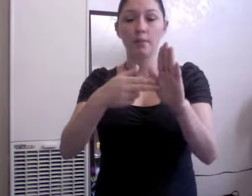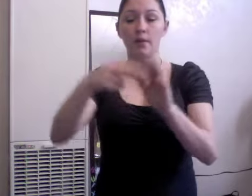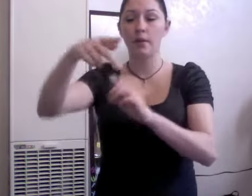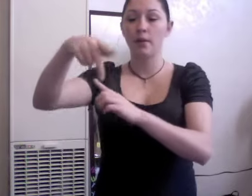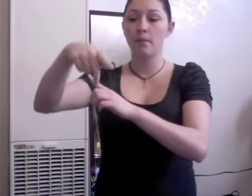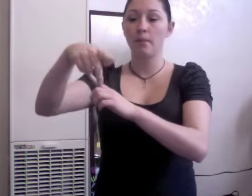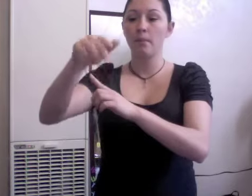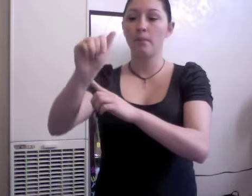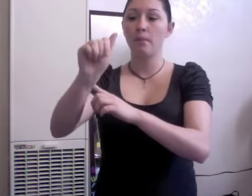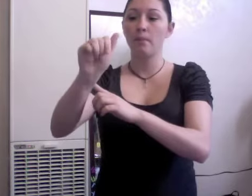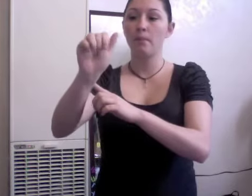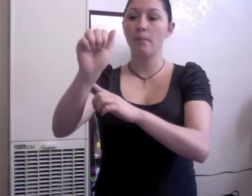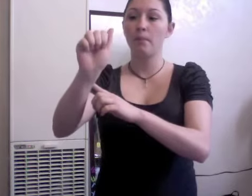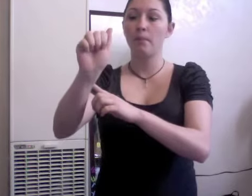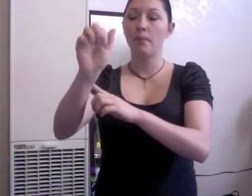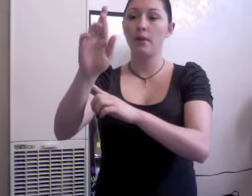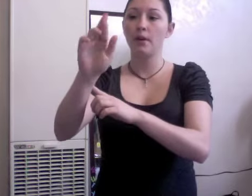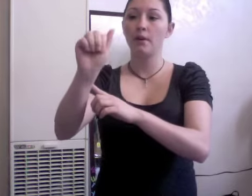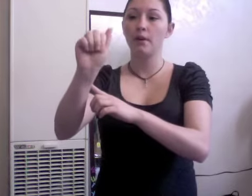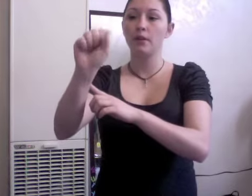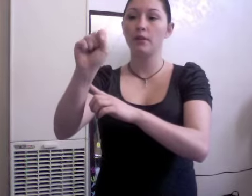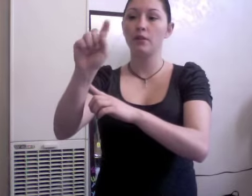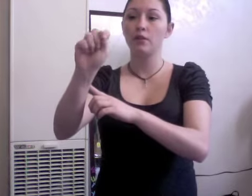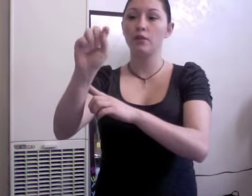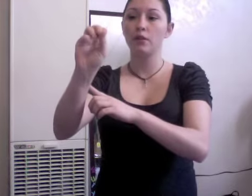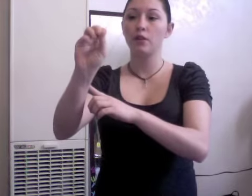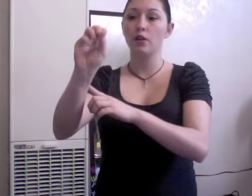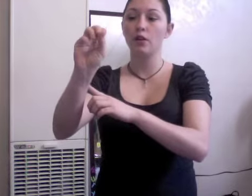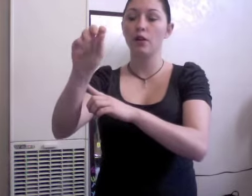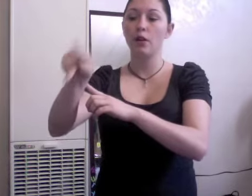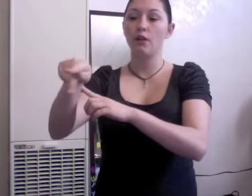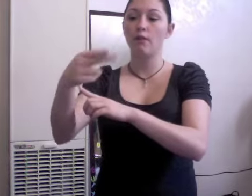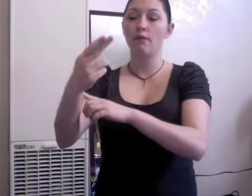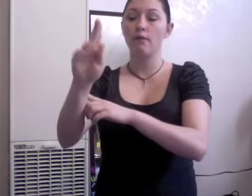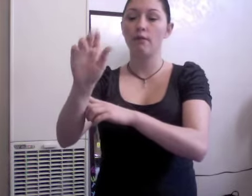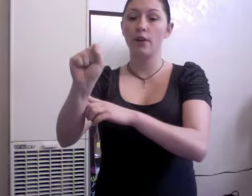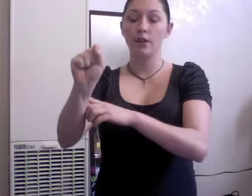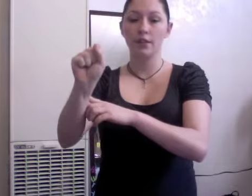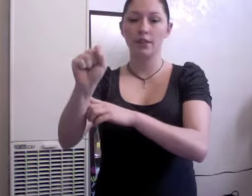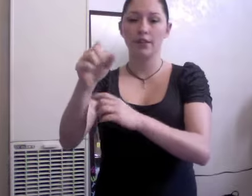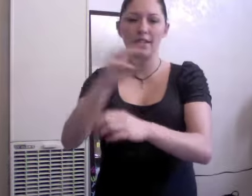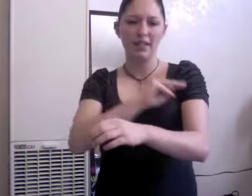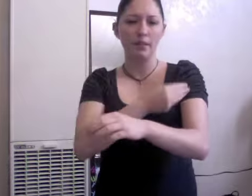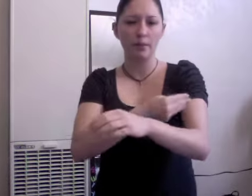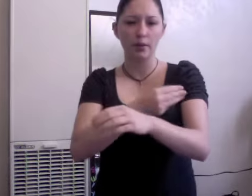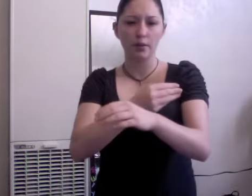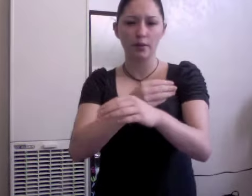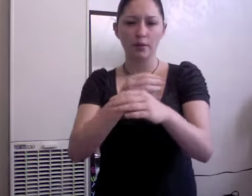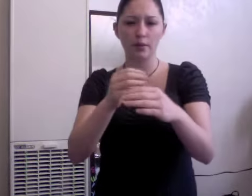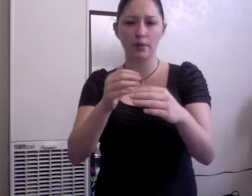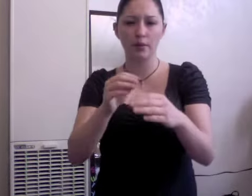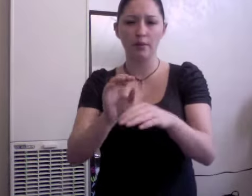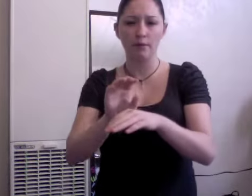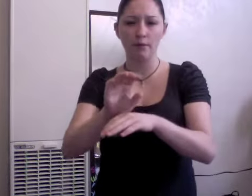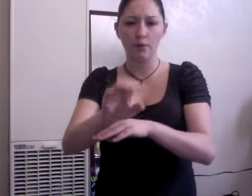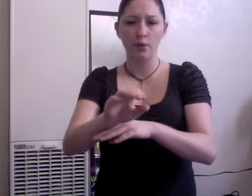circular contractions, right, of smooth muscle to push things down. So I hope you remember that from when we talked about the